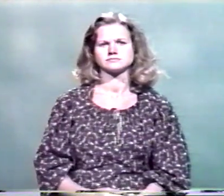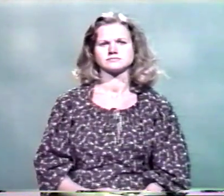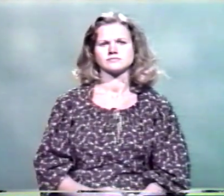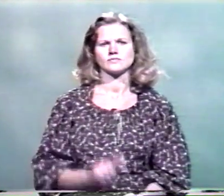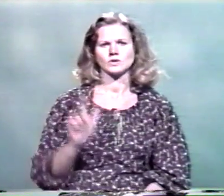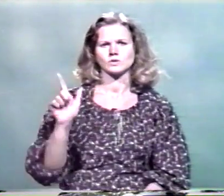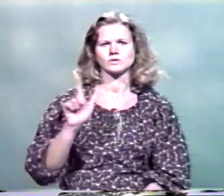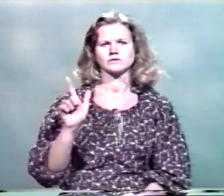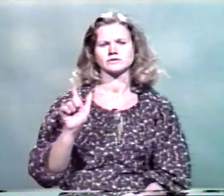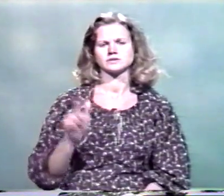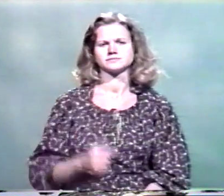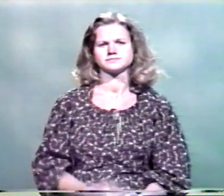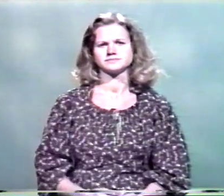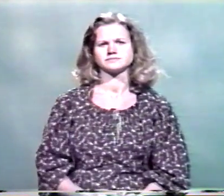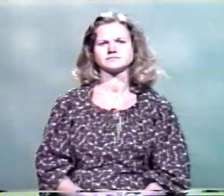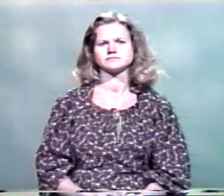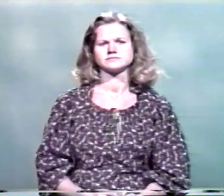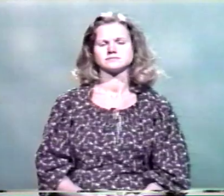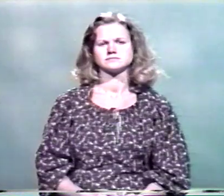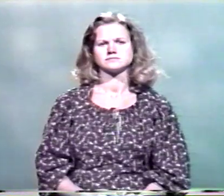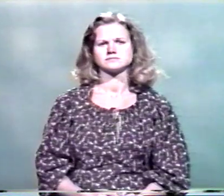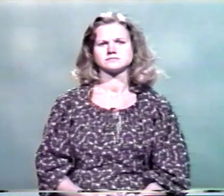Louisville. The initials